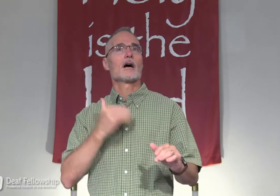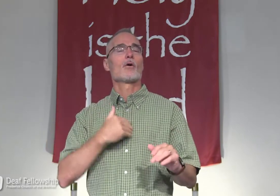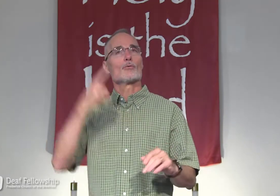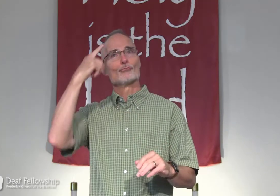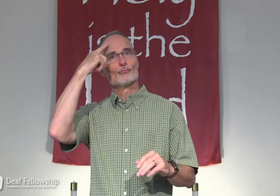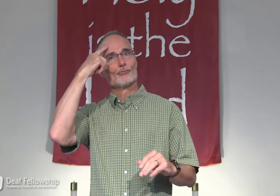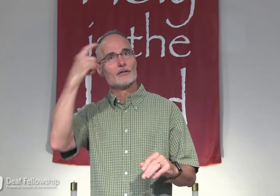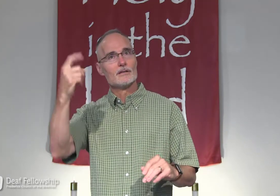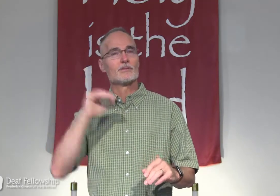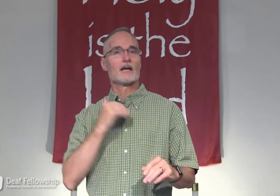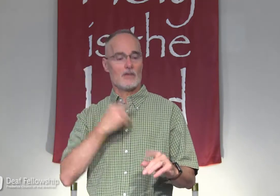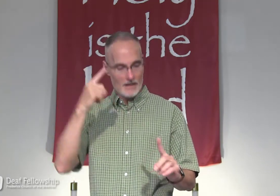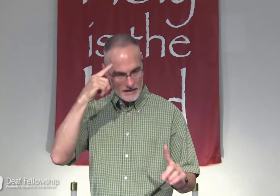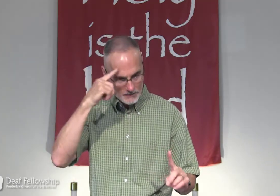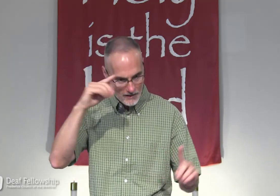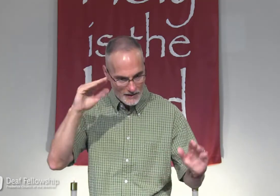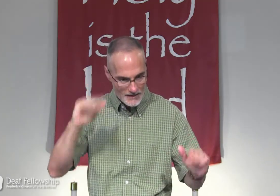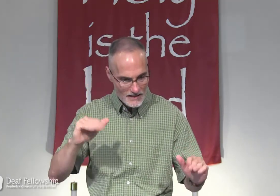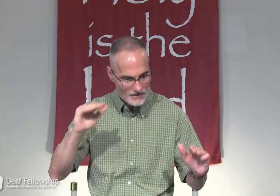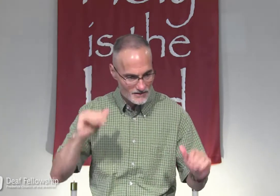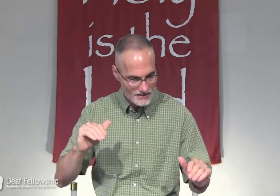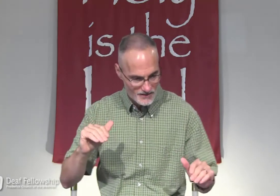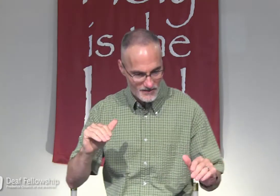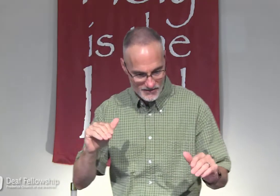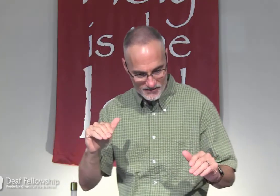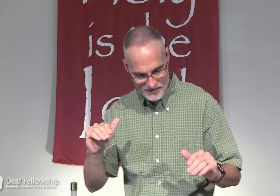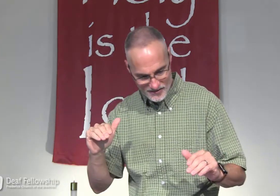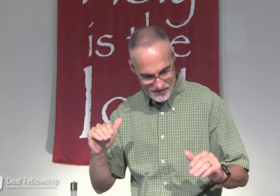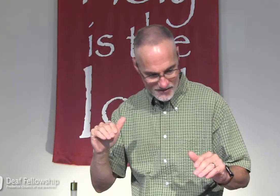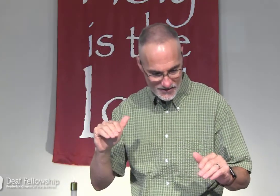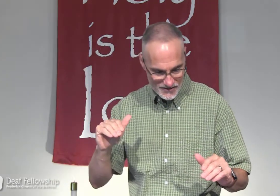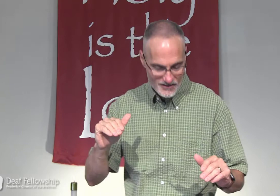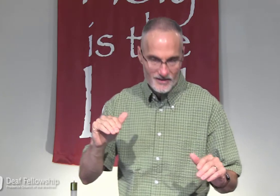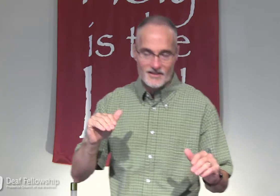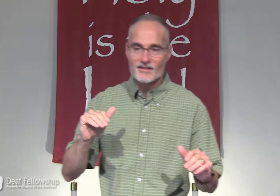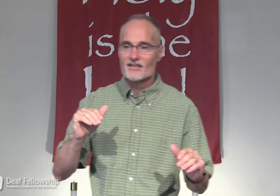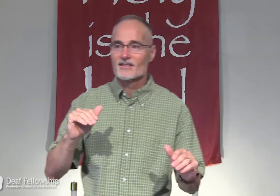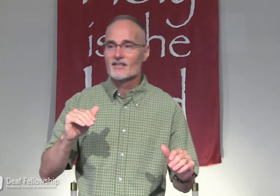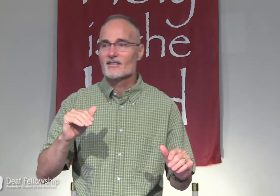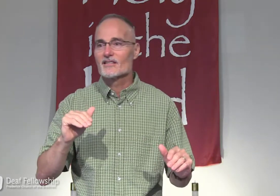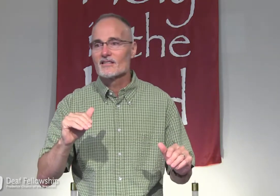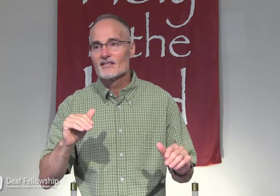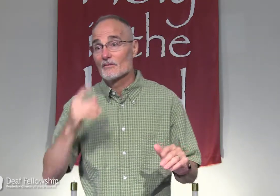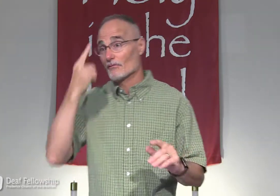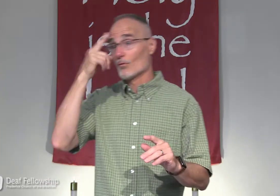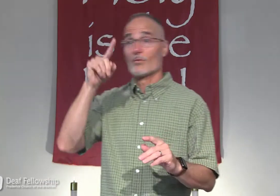I thought about our own high hopes, our own dreams, our own expectations.